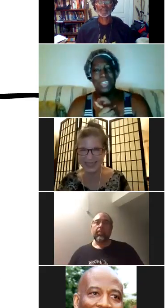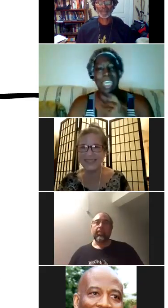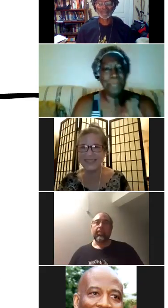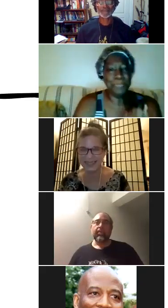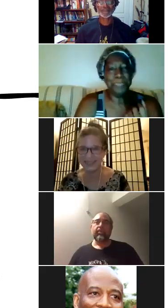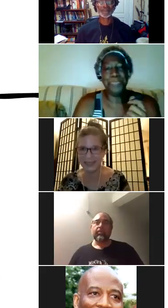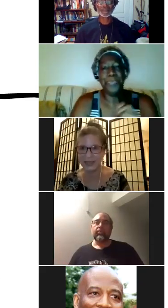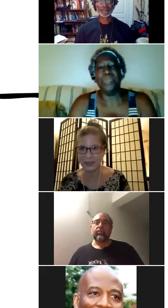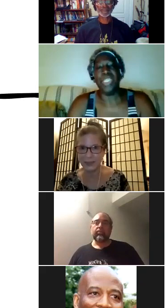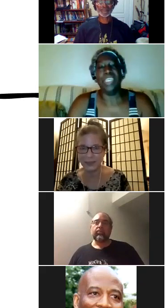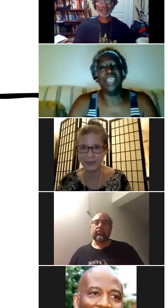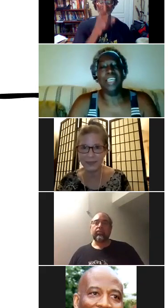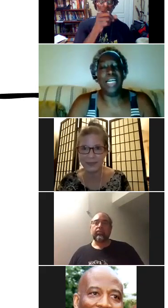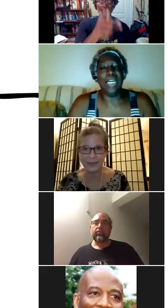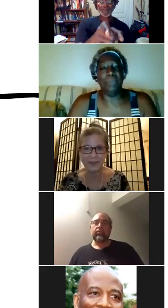Okay.